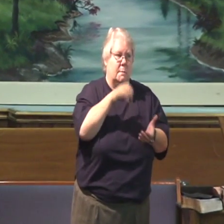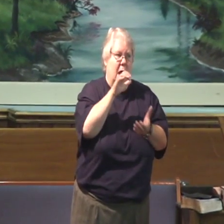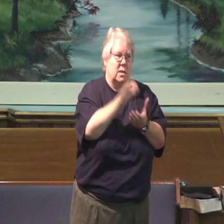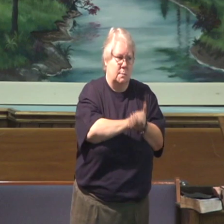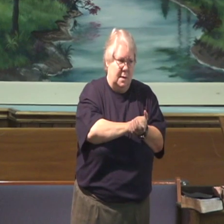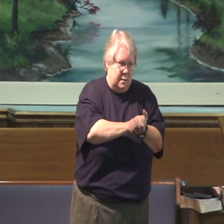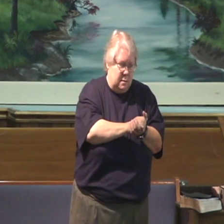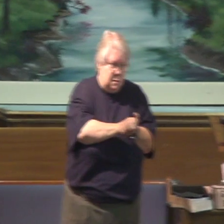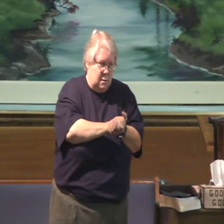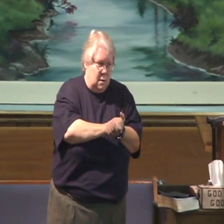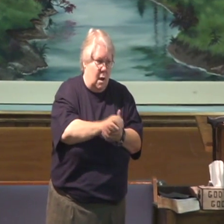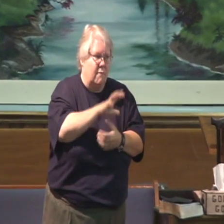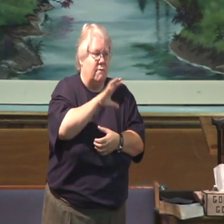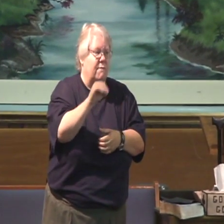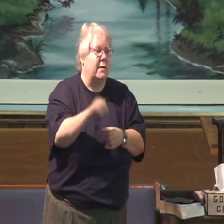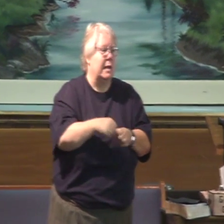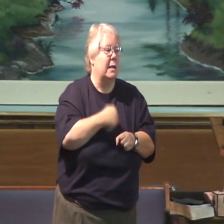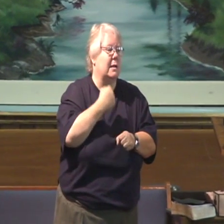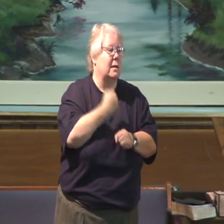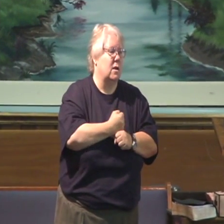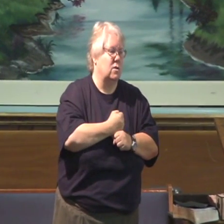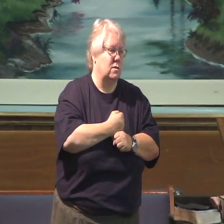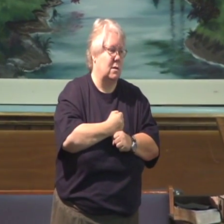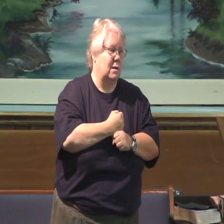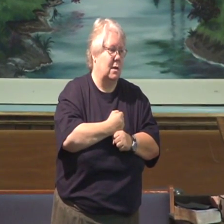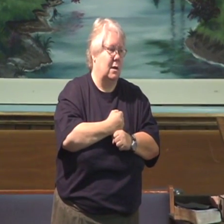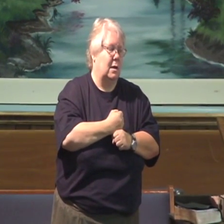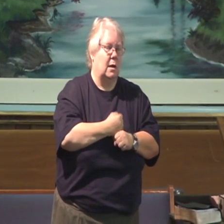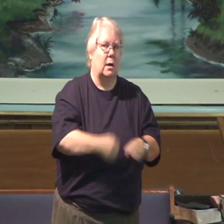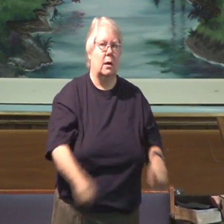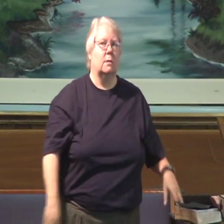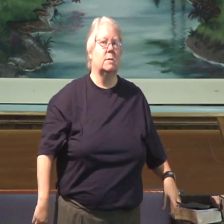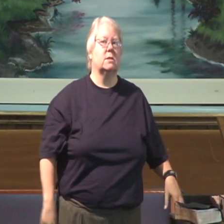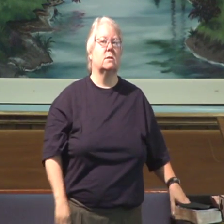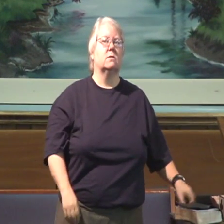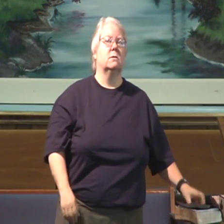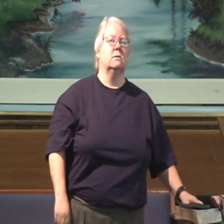my husband of 50 years. And I